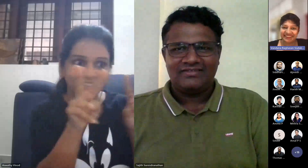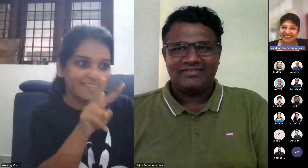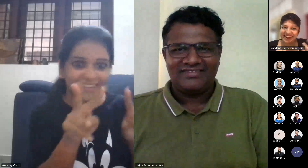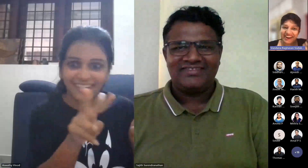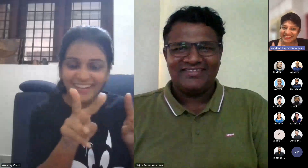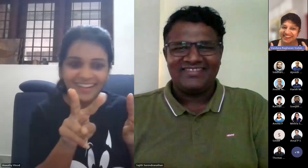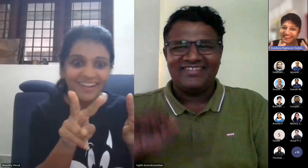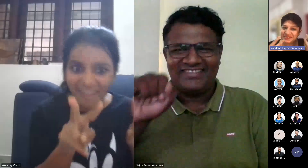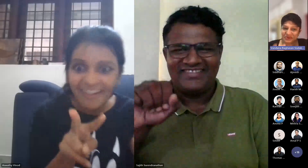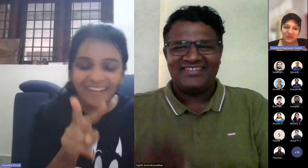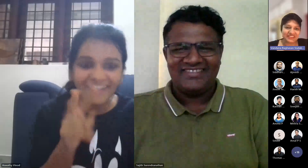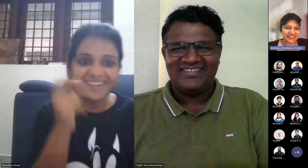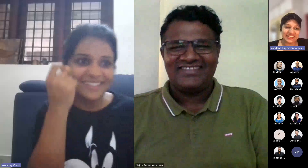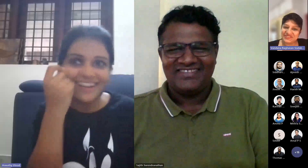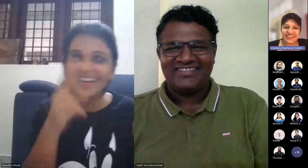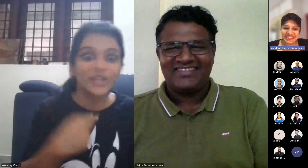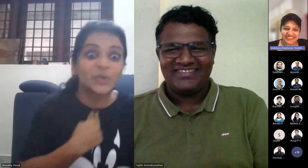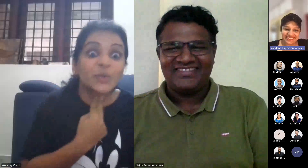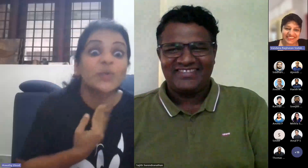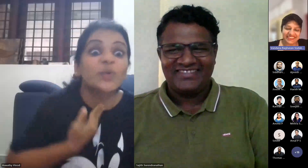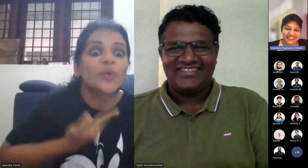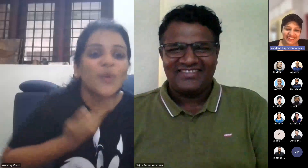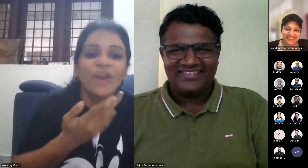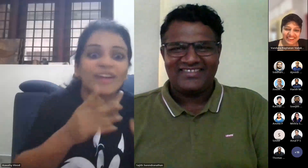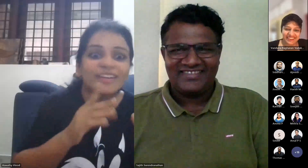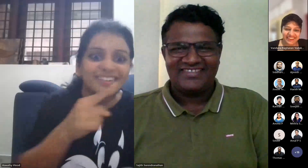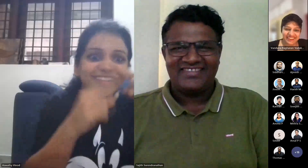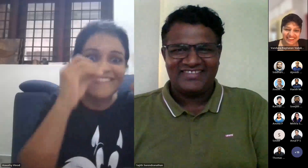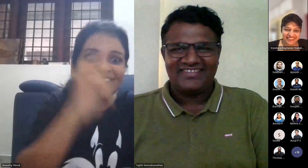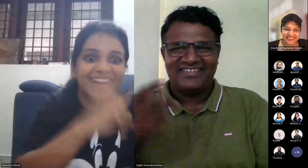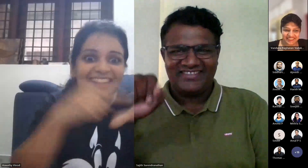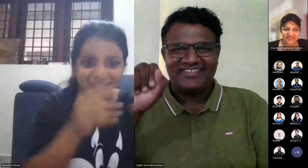and understanding the tone, that was very interesting.